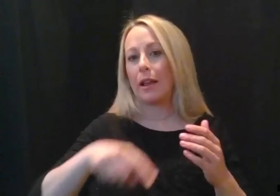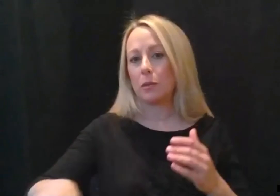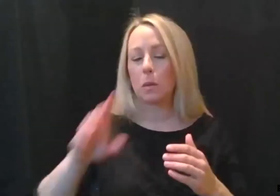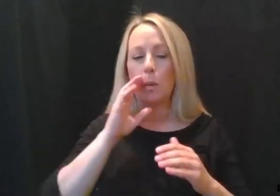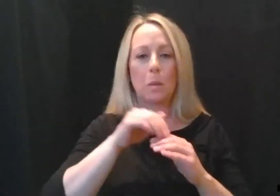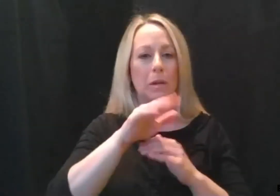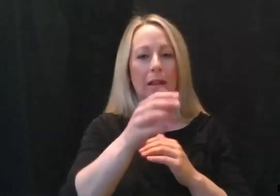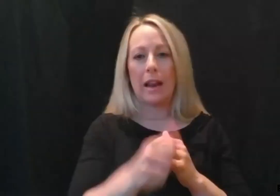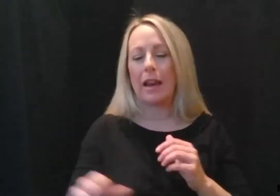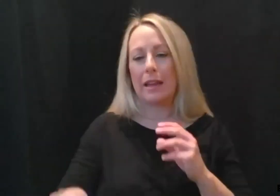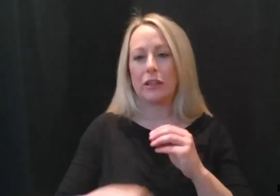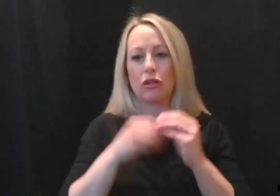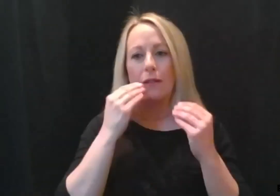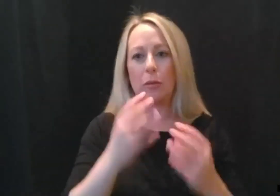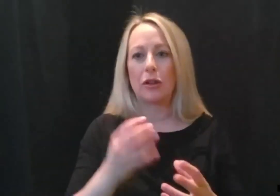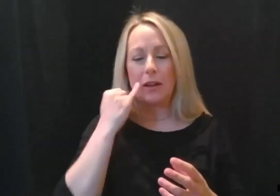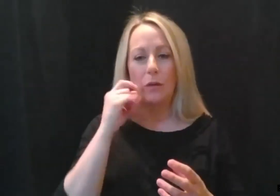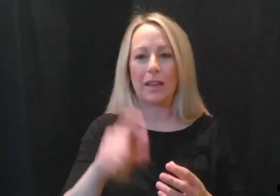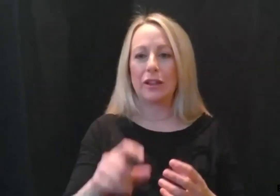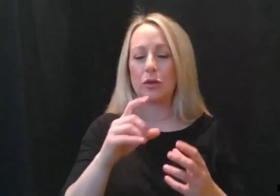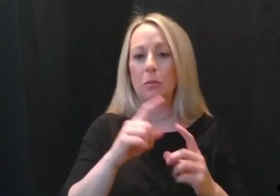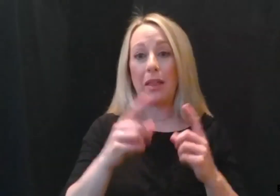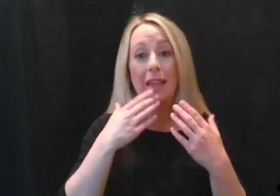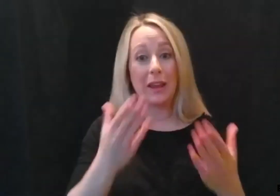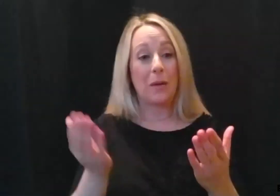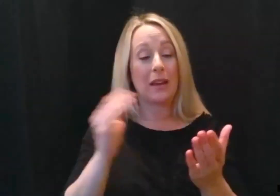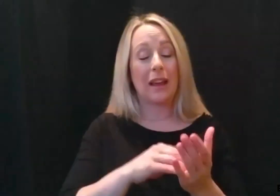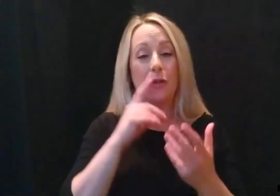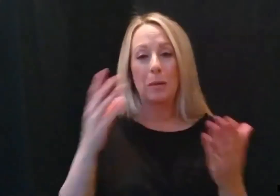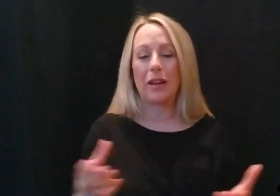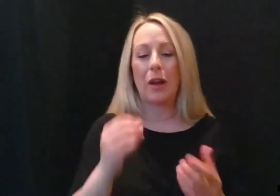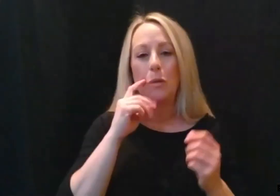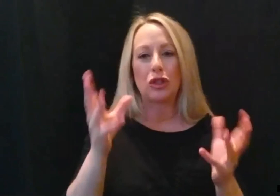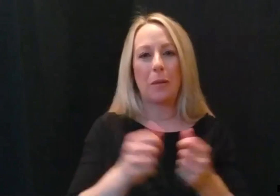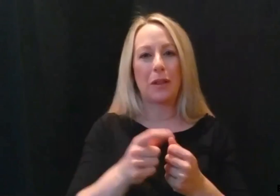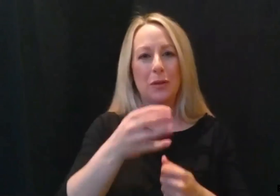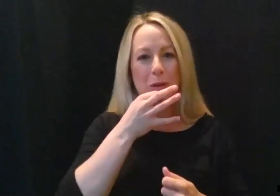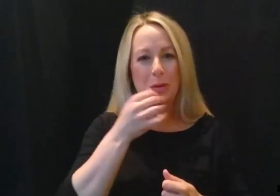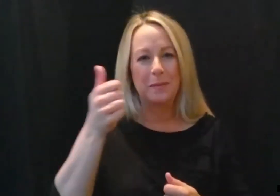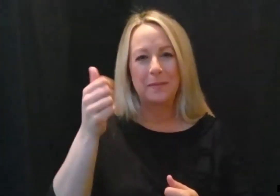information if we need to in the interim. But thank you all for being here, and we will talk with you all soon.